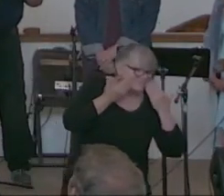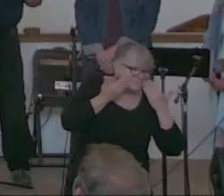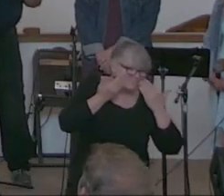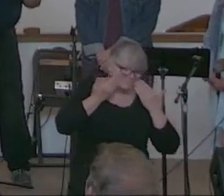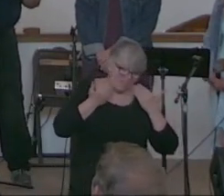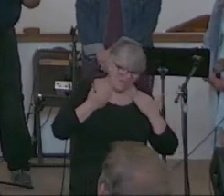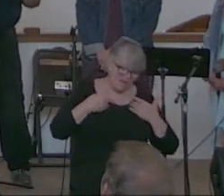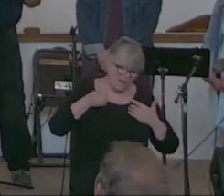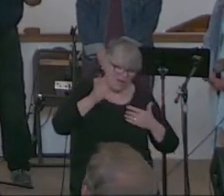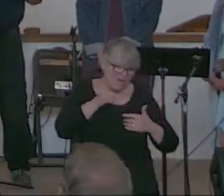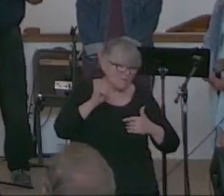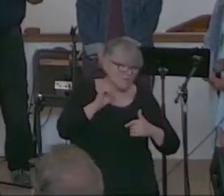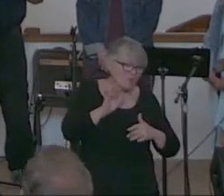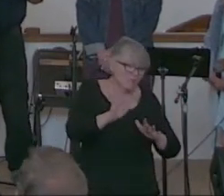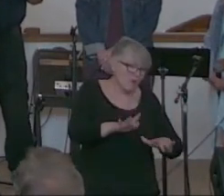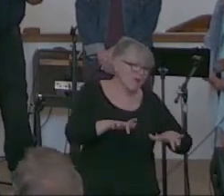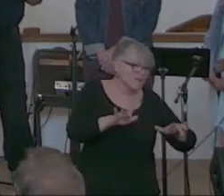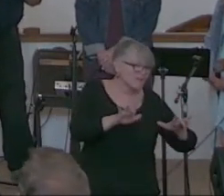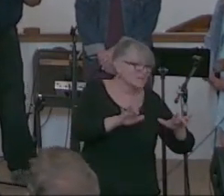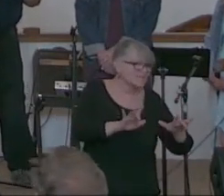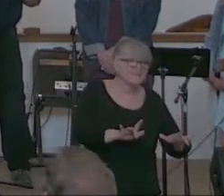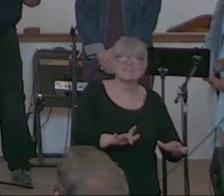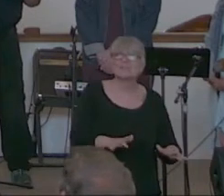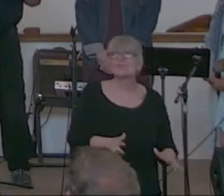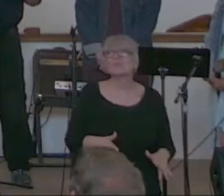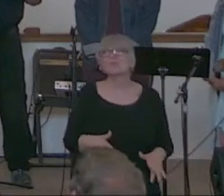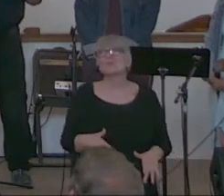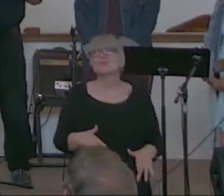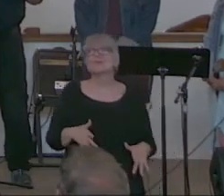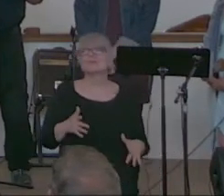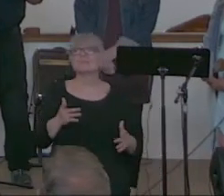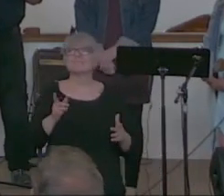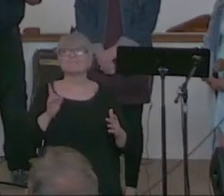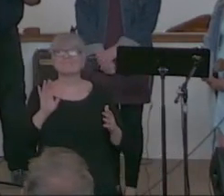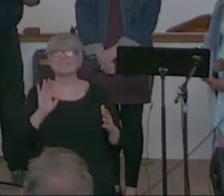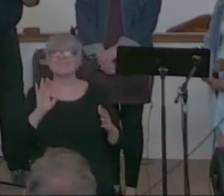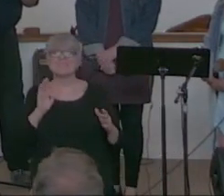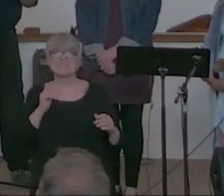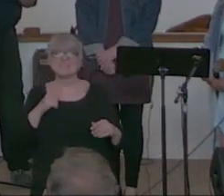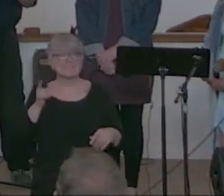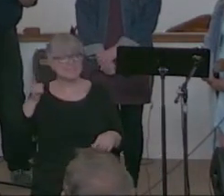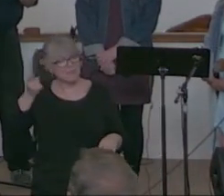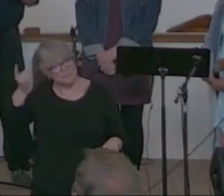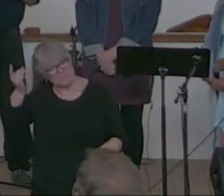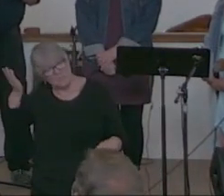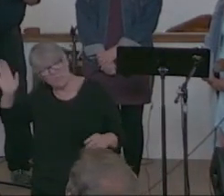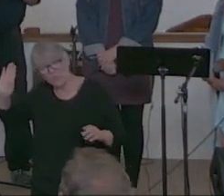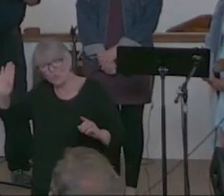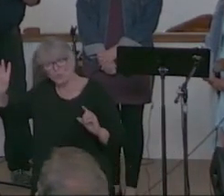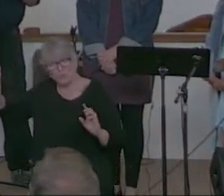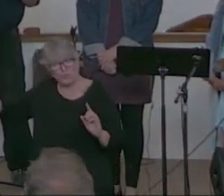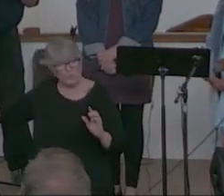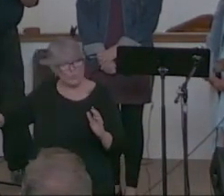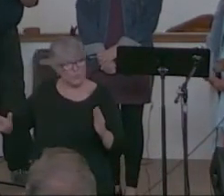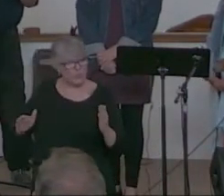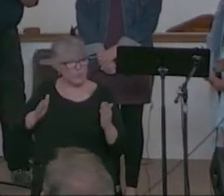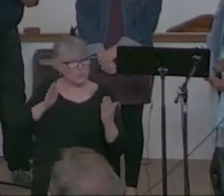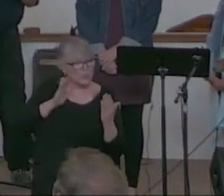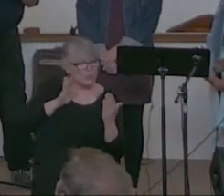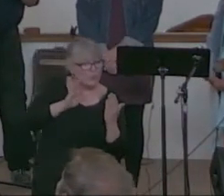be gracious to you. The Lord turn his